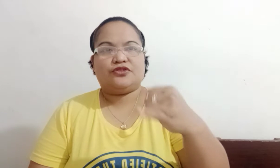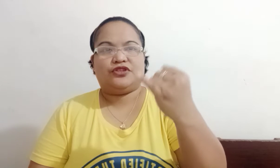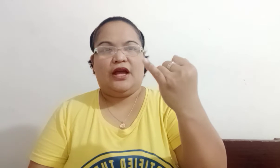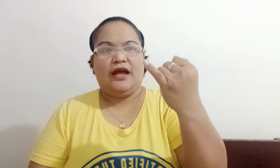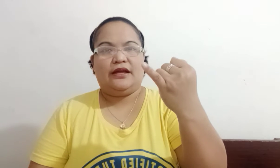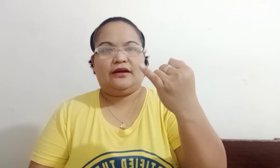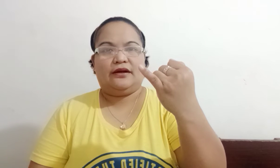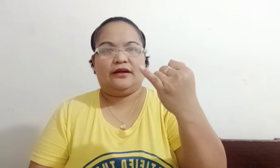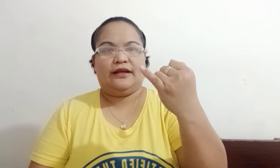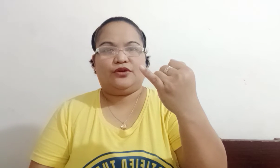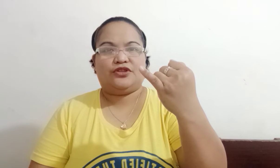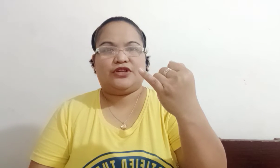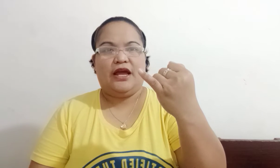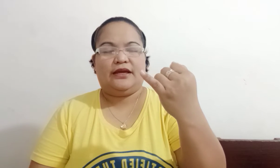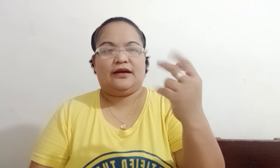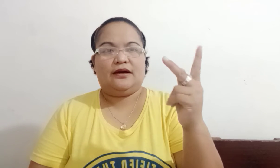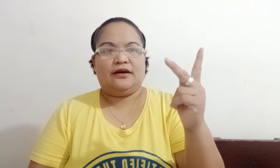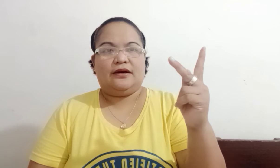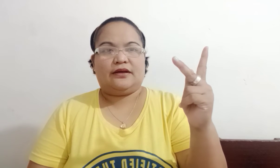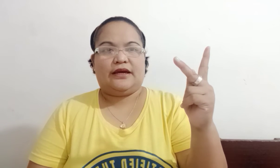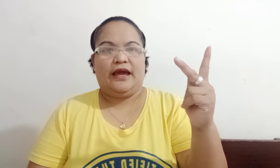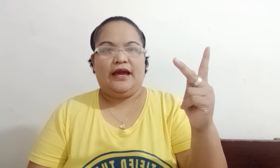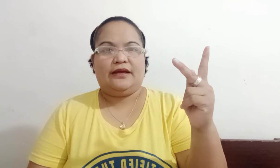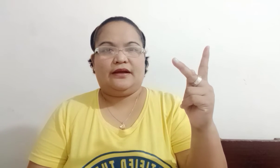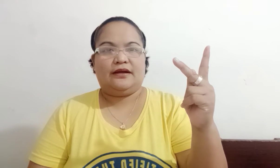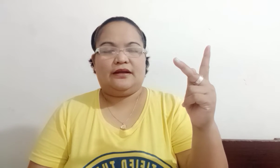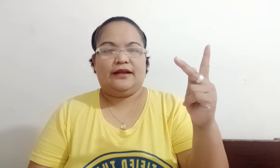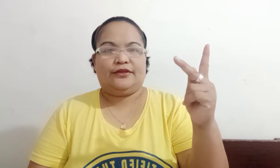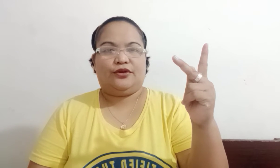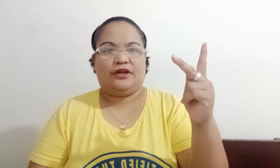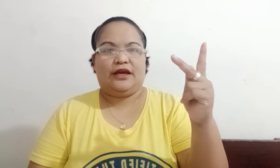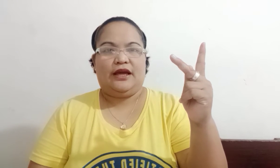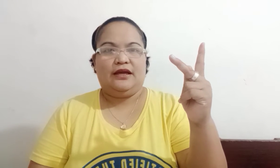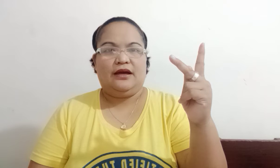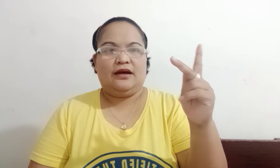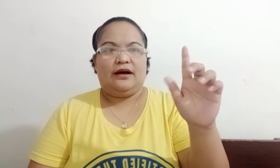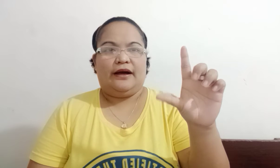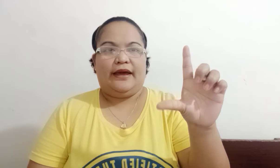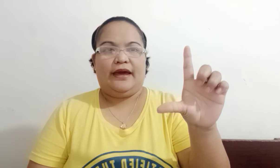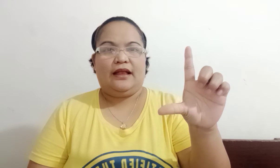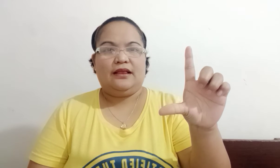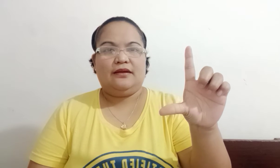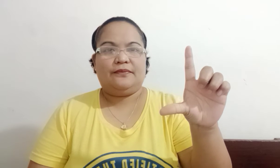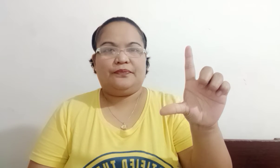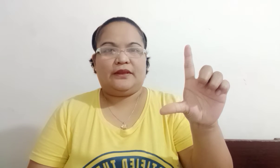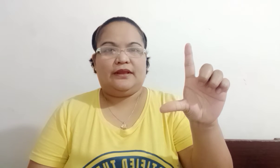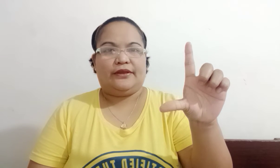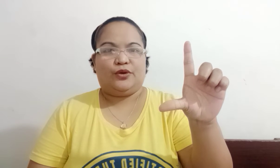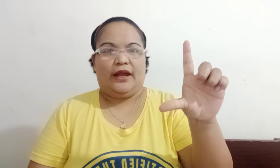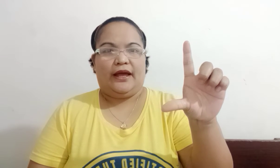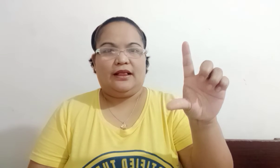J, letter J, K, letter K, L, letter L,